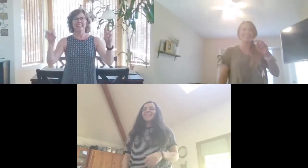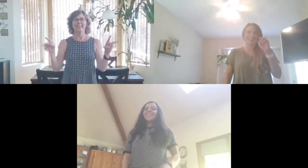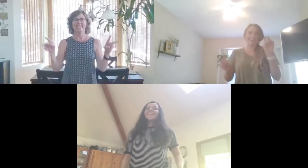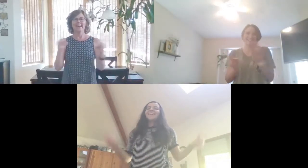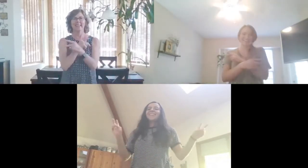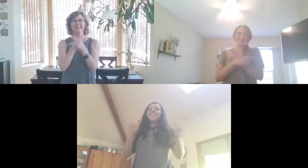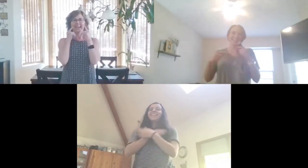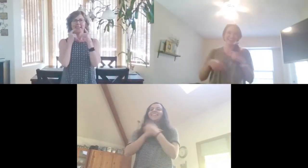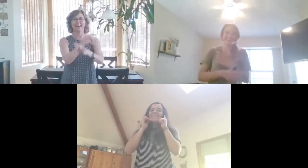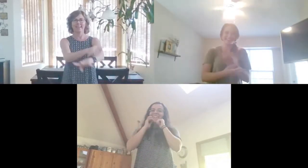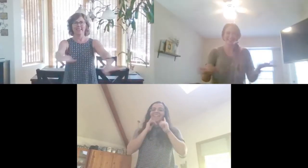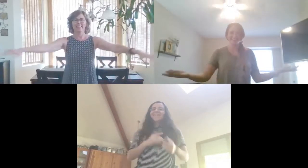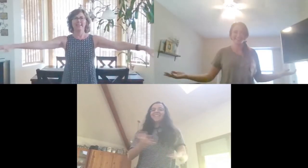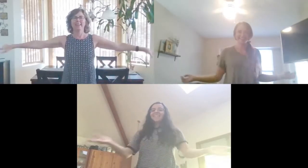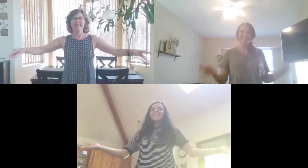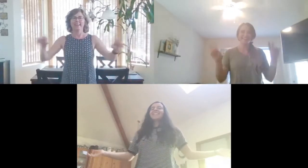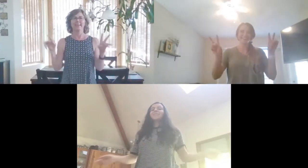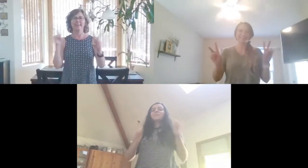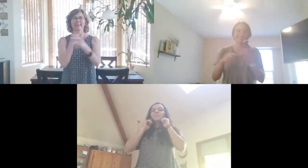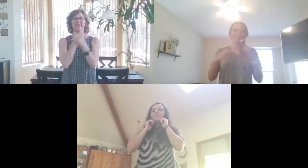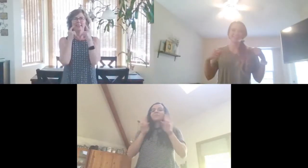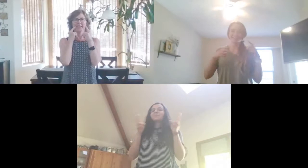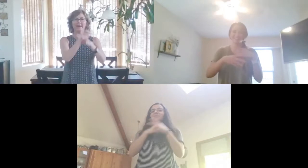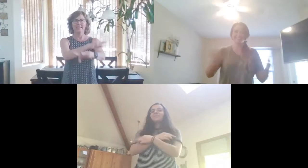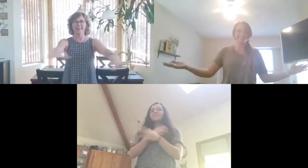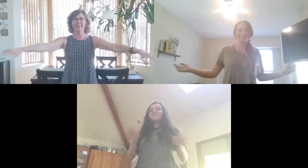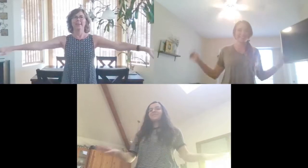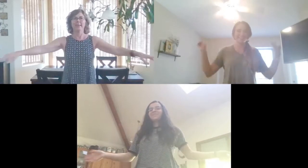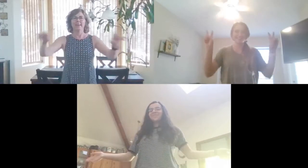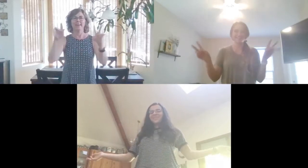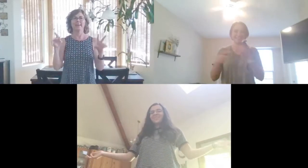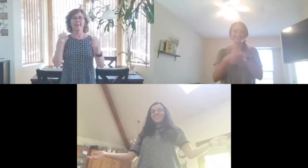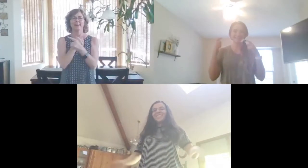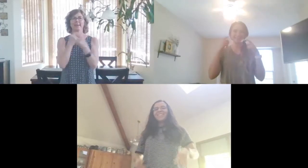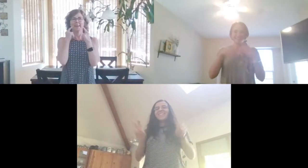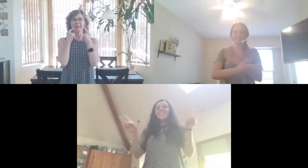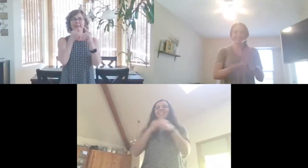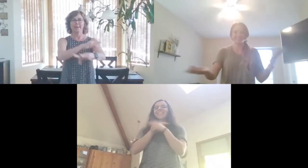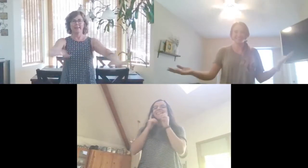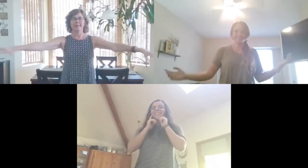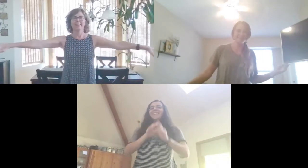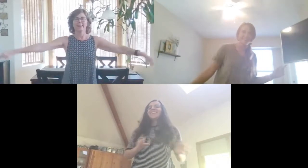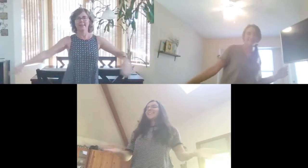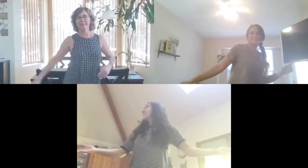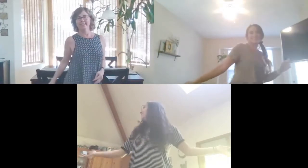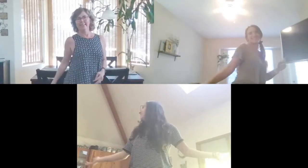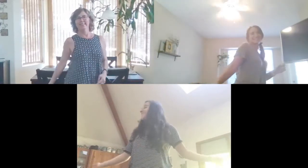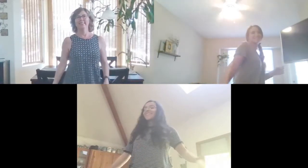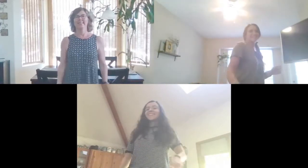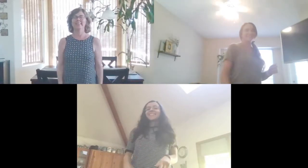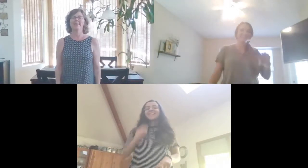got peace, love, and joy like an ocean. I've got peace, love, and joy like an ocean. I've got peace, love, and joy like an ocean in my